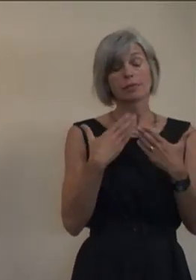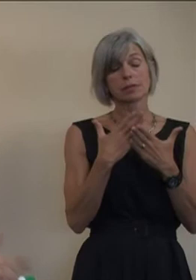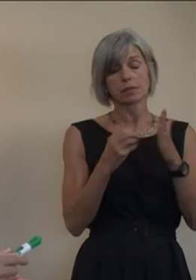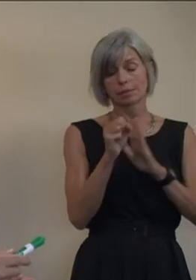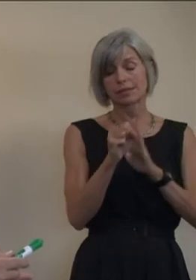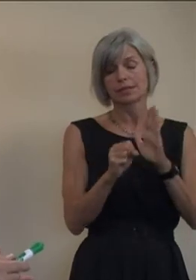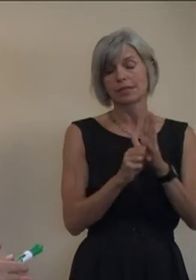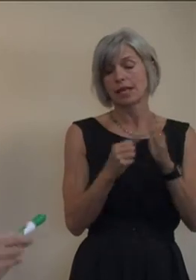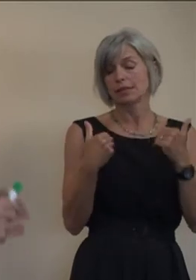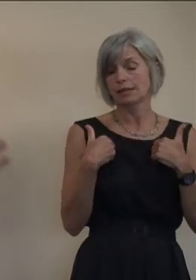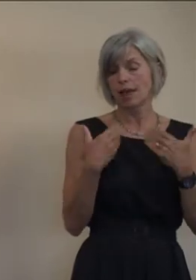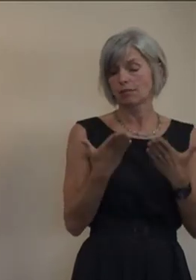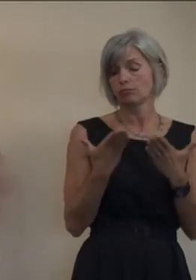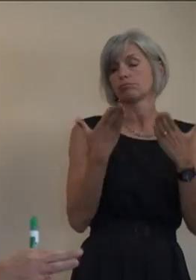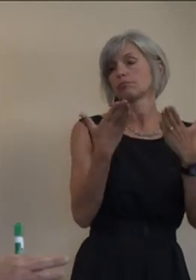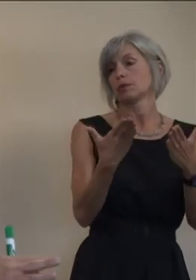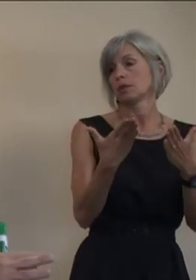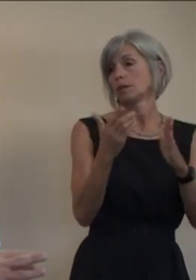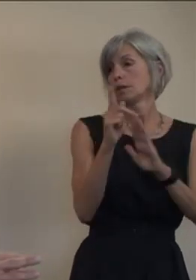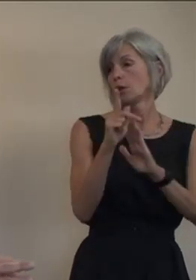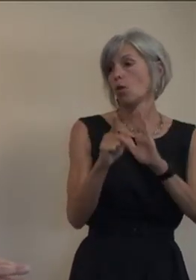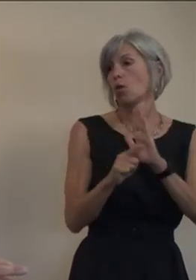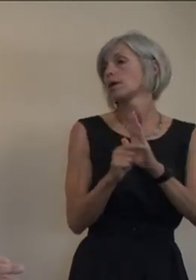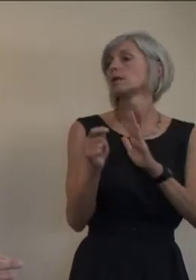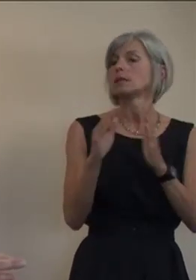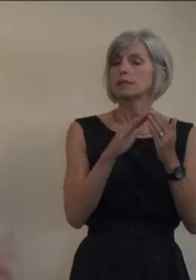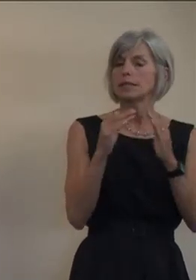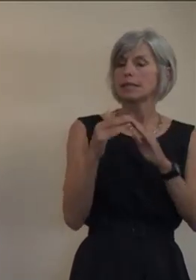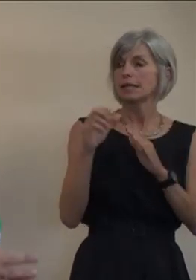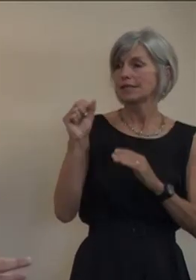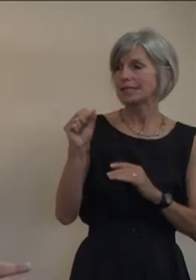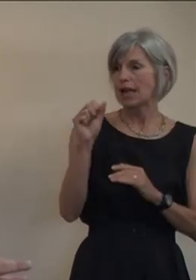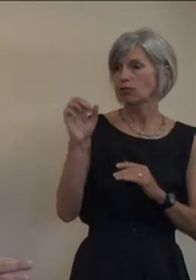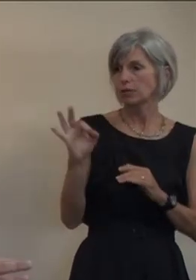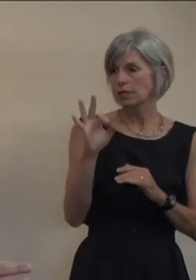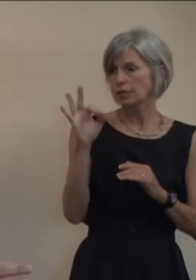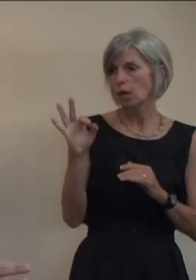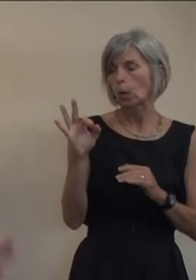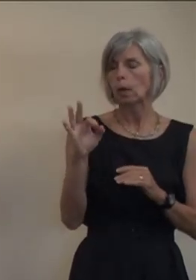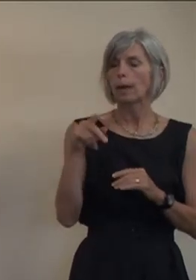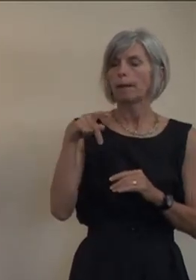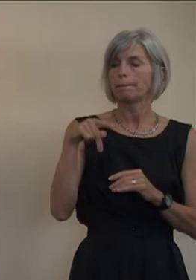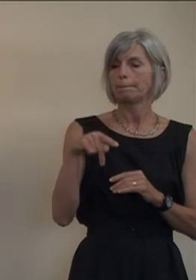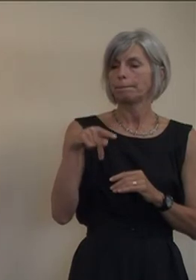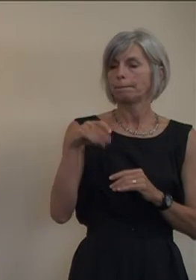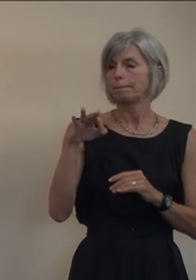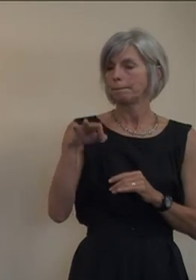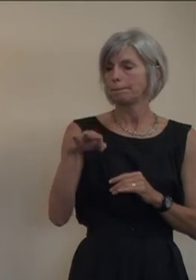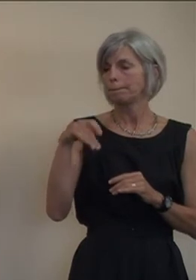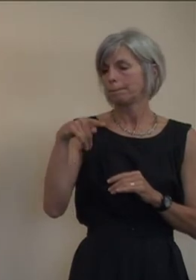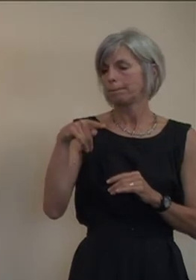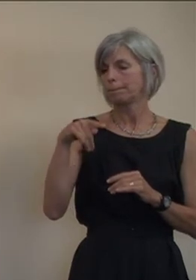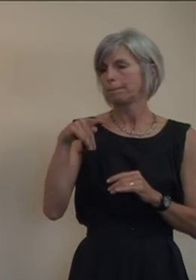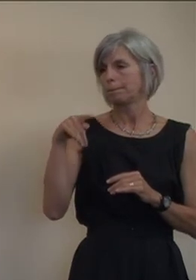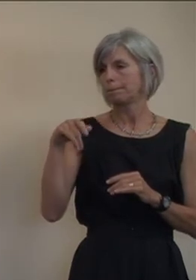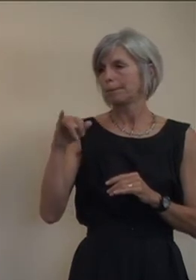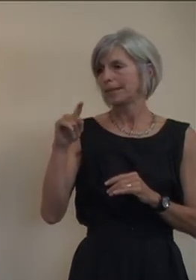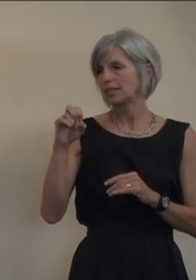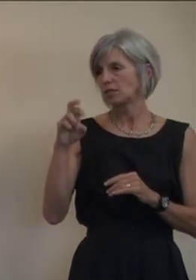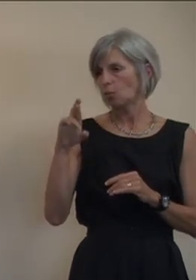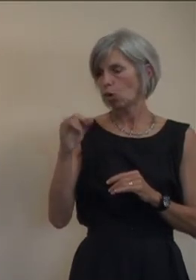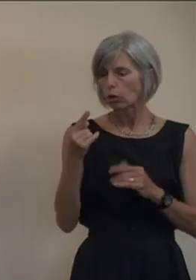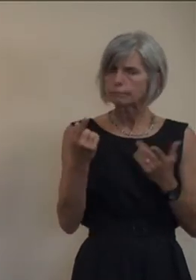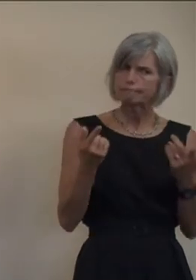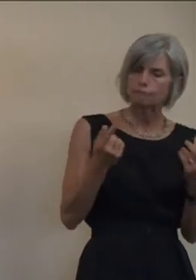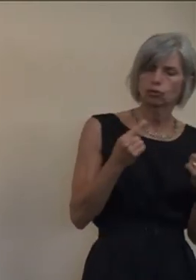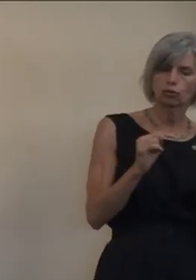have them. City of San Francisco has it. Pittsburgh's tinkering with it. This is not in the sky or in the head